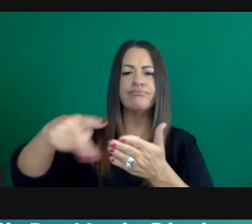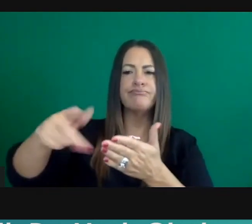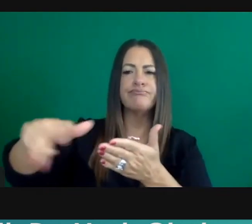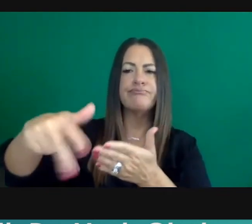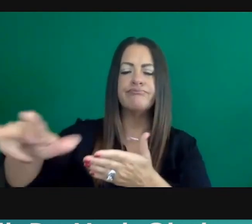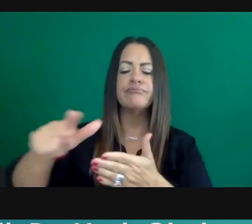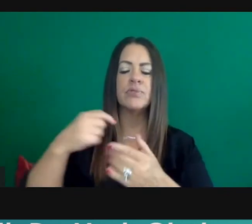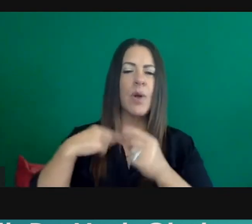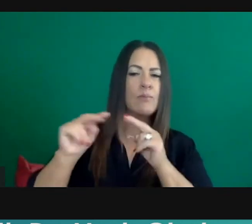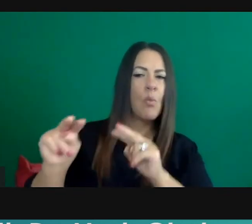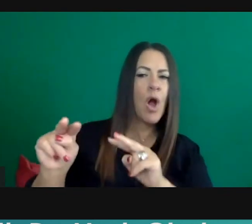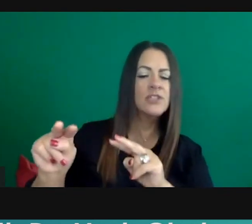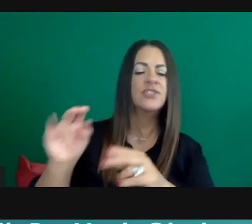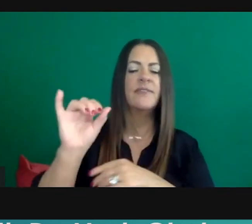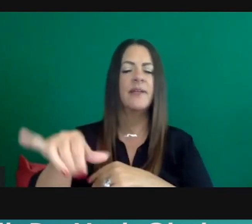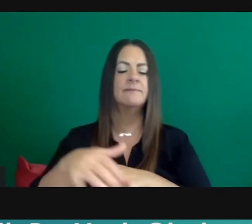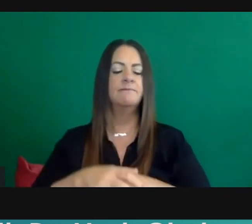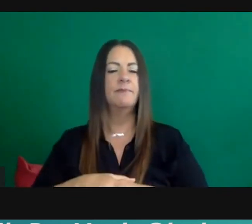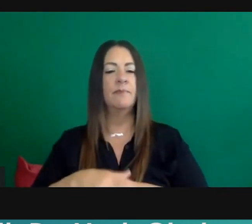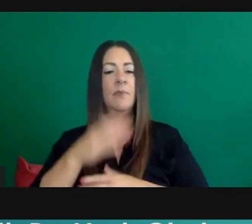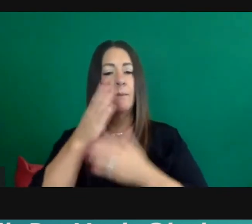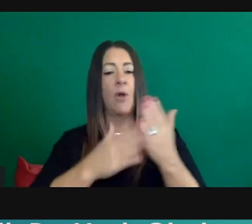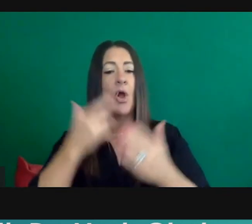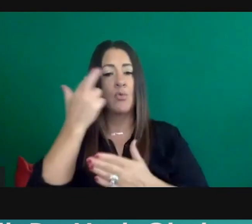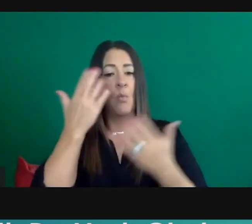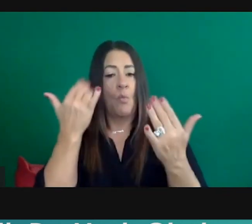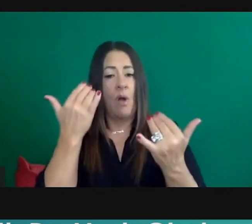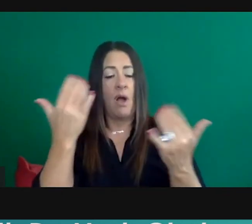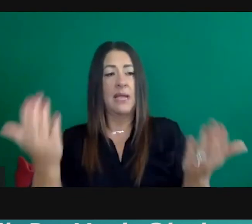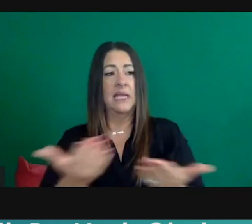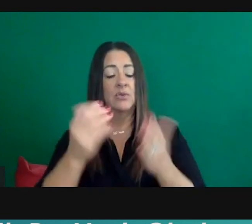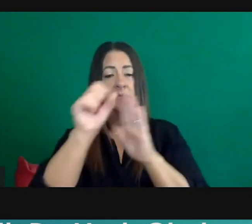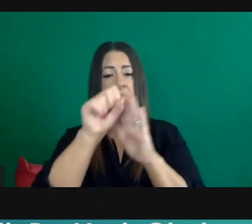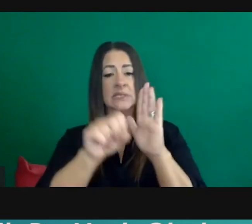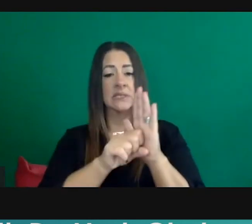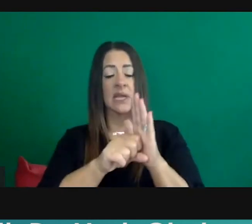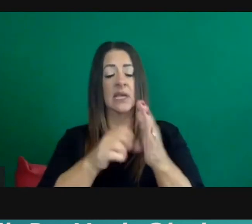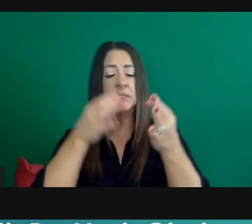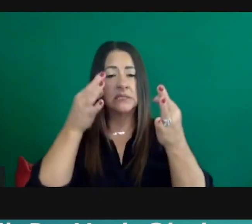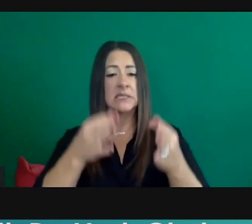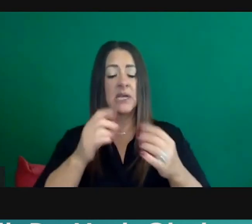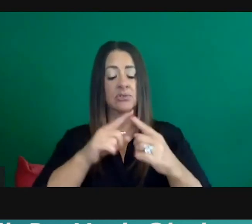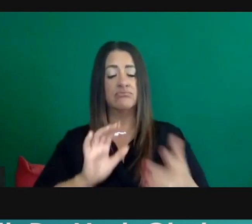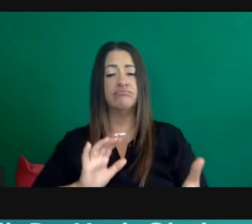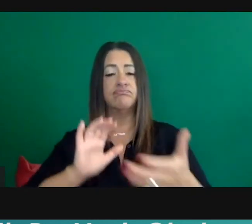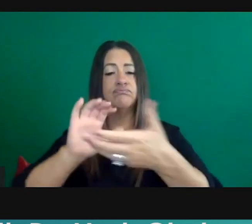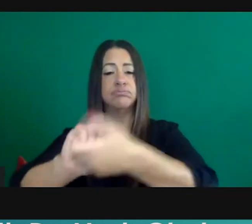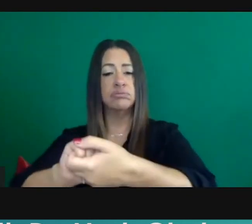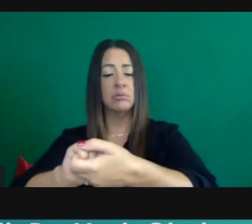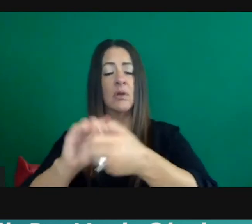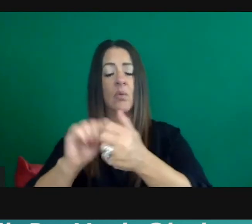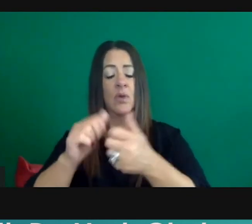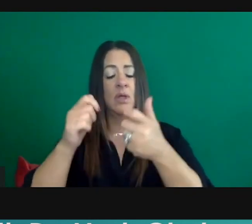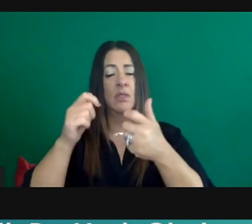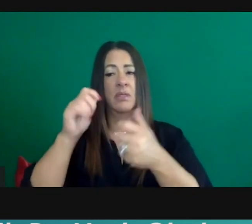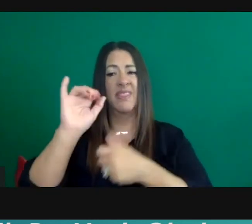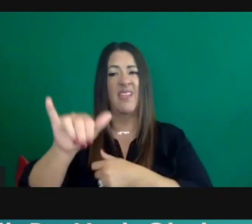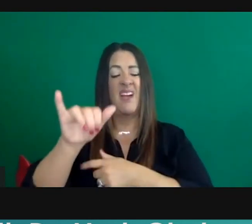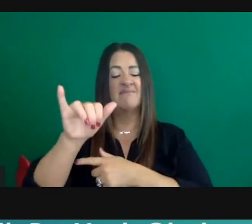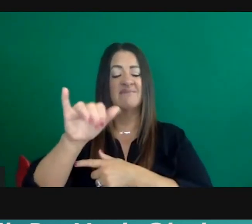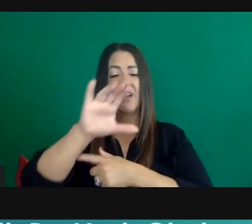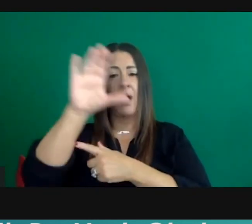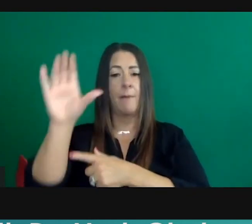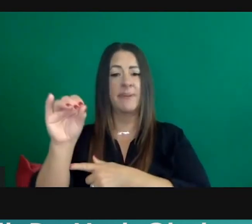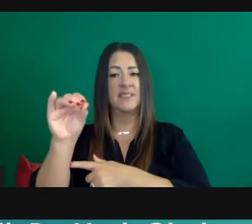of the reason why the state pursued the large partnership around testing with